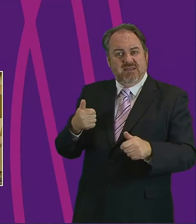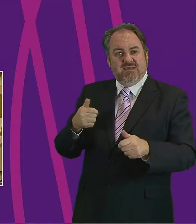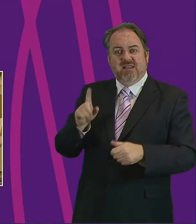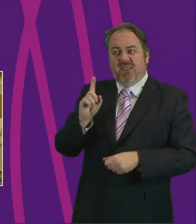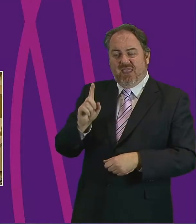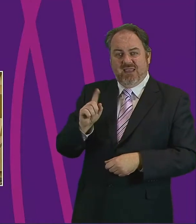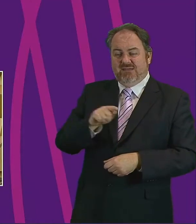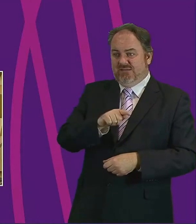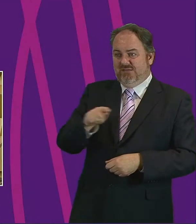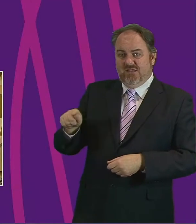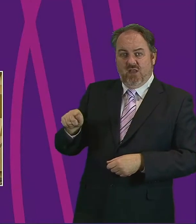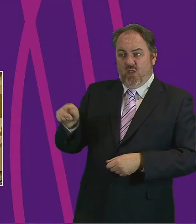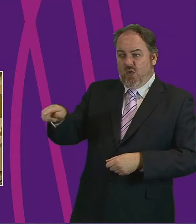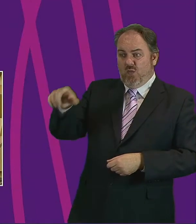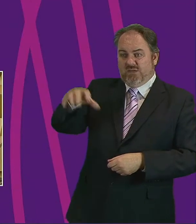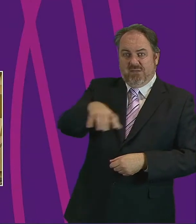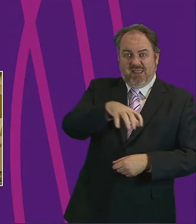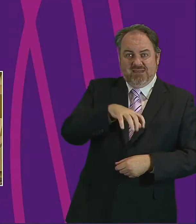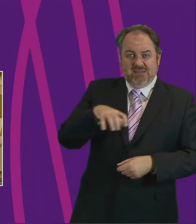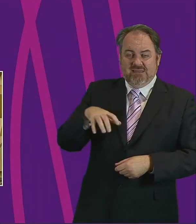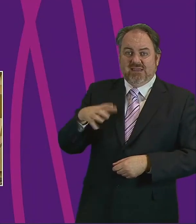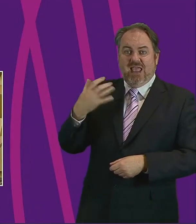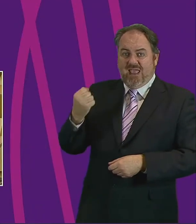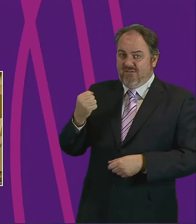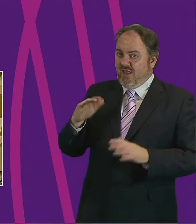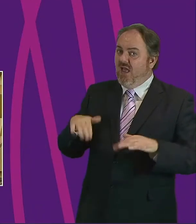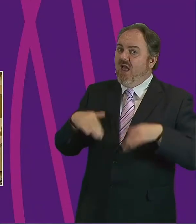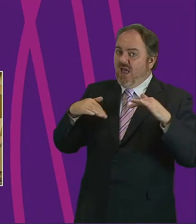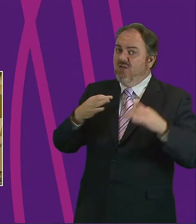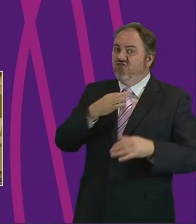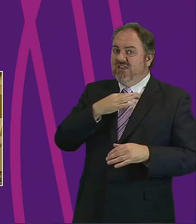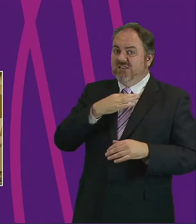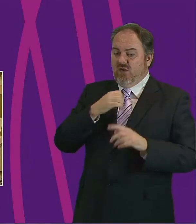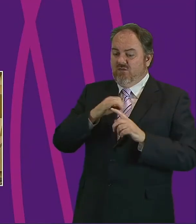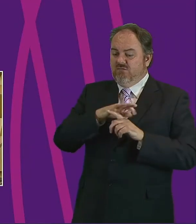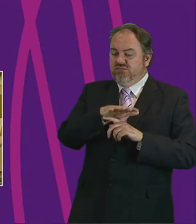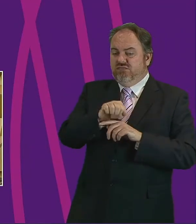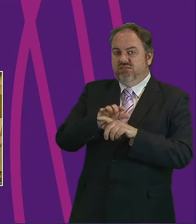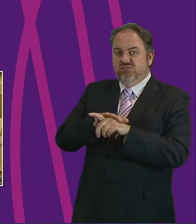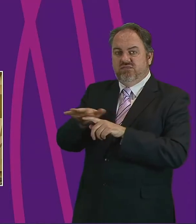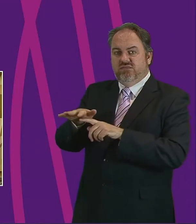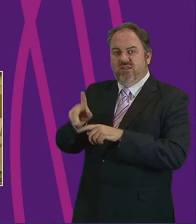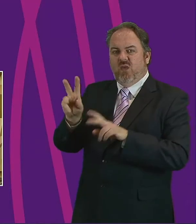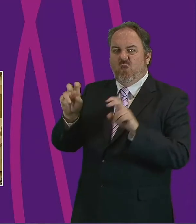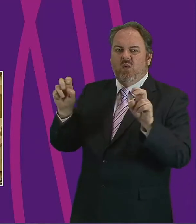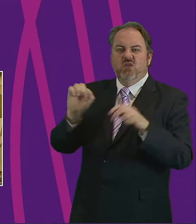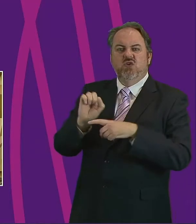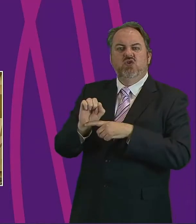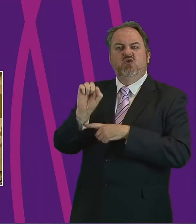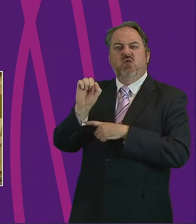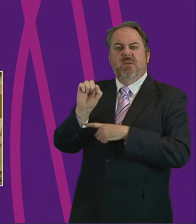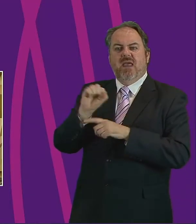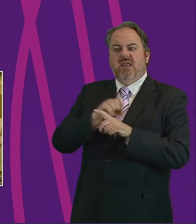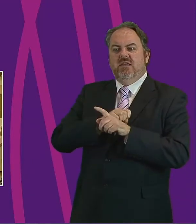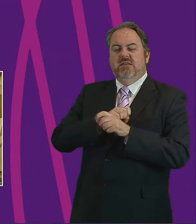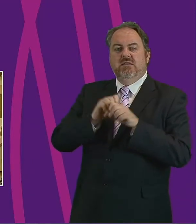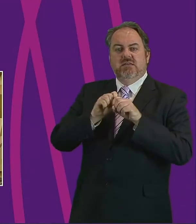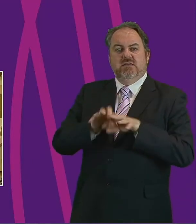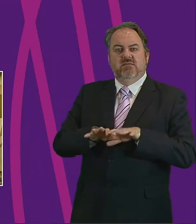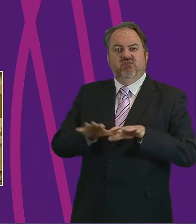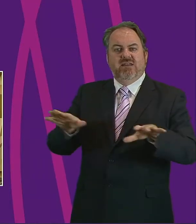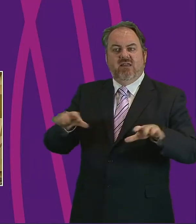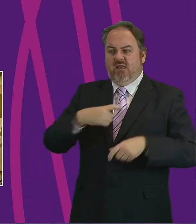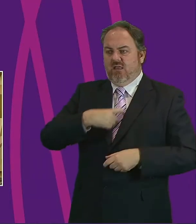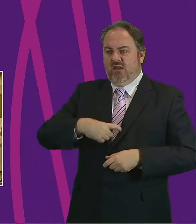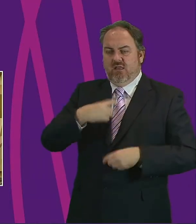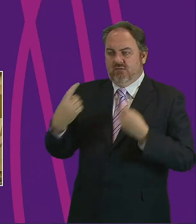evidence are telling us are more high-risk transmission areas, the so-called super spreader areas. So this is, like all of these things,